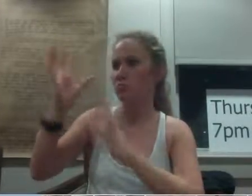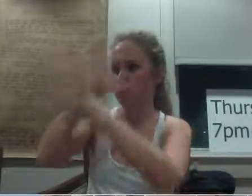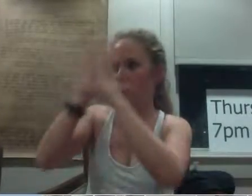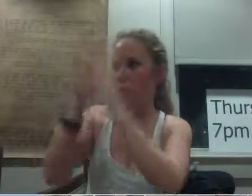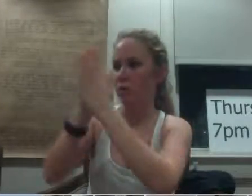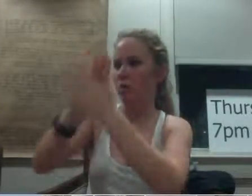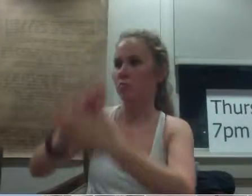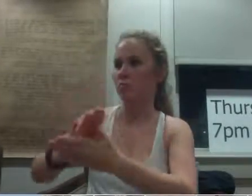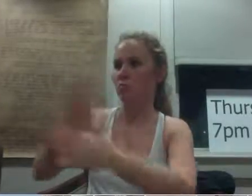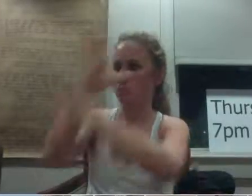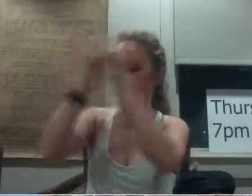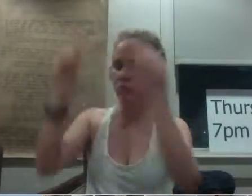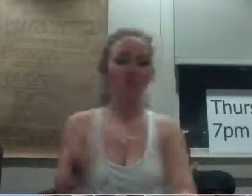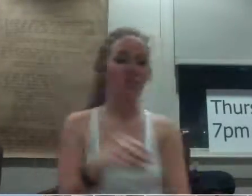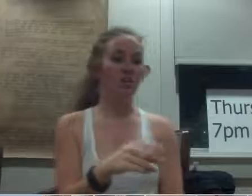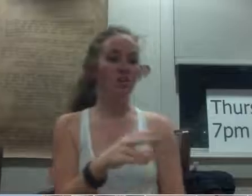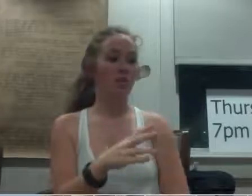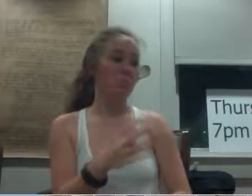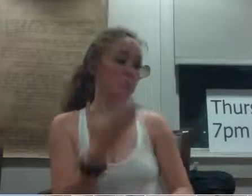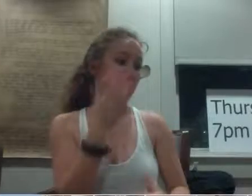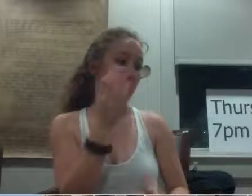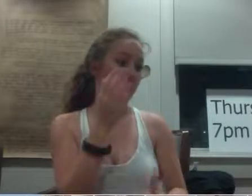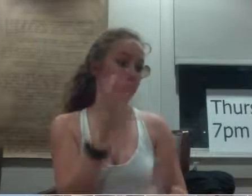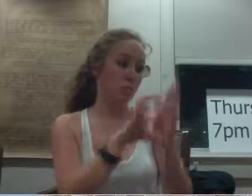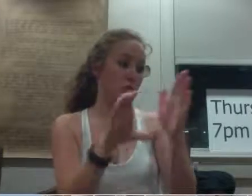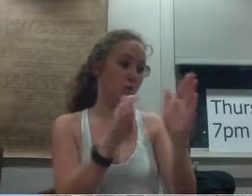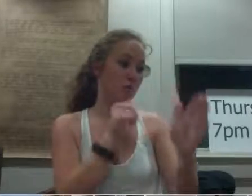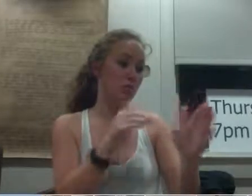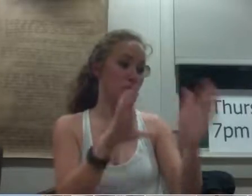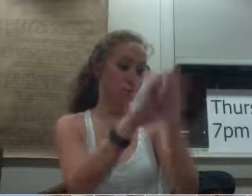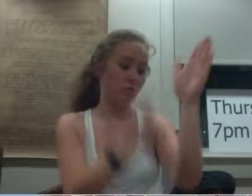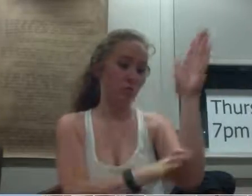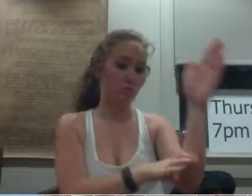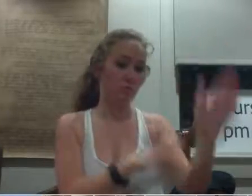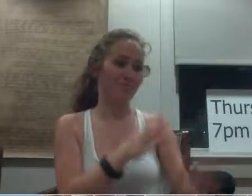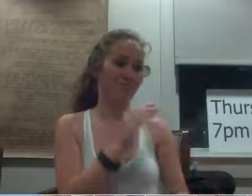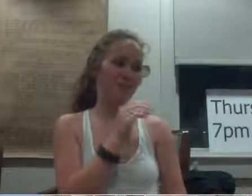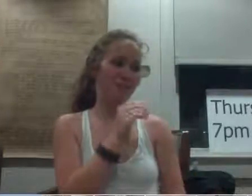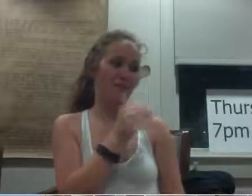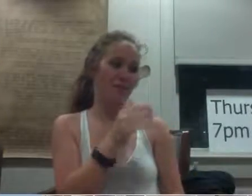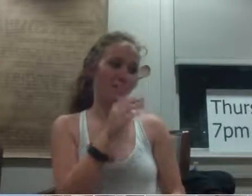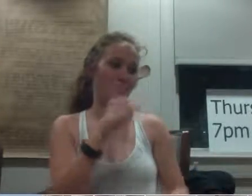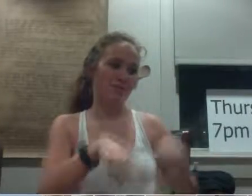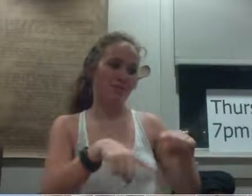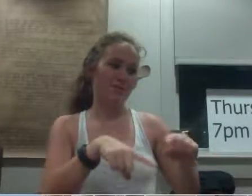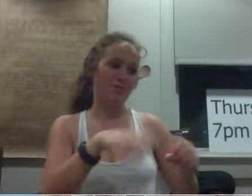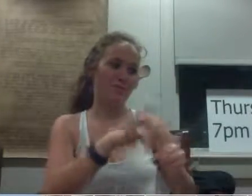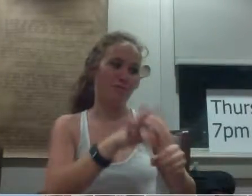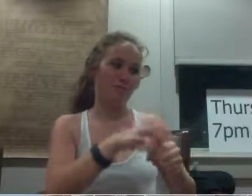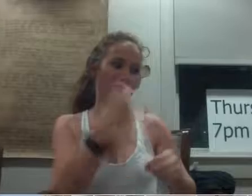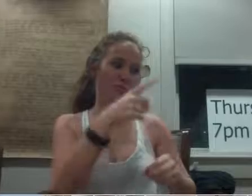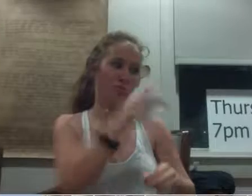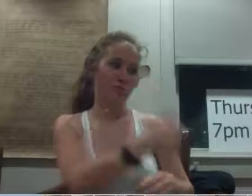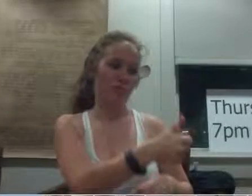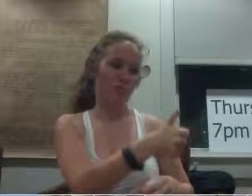try to become president? I don't know. Not the Constitution. But I